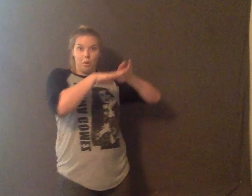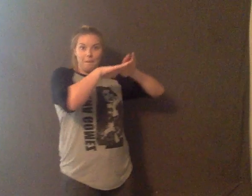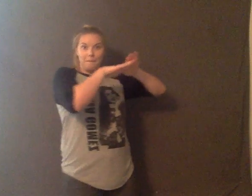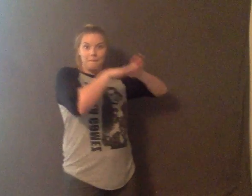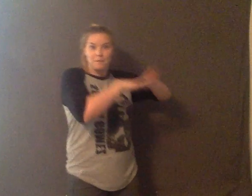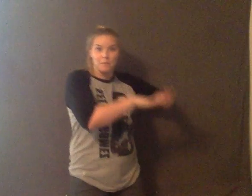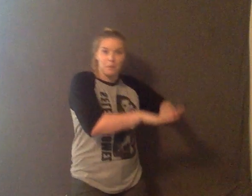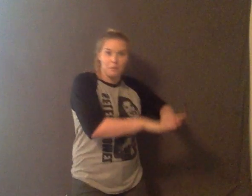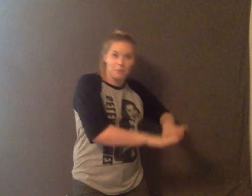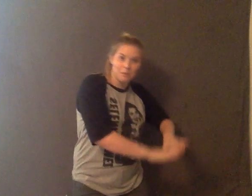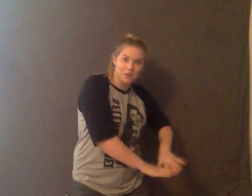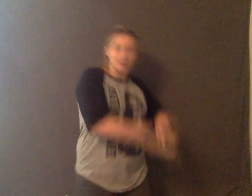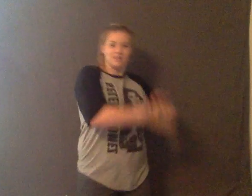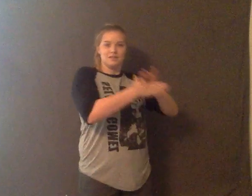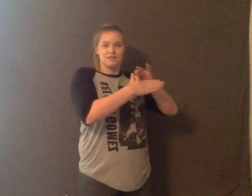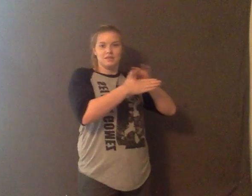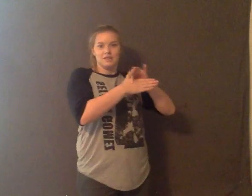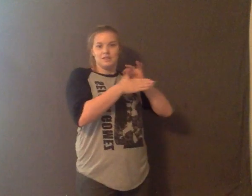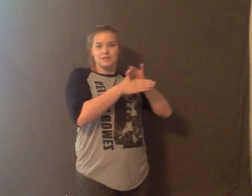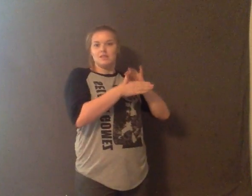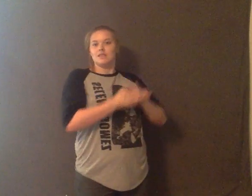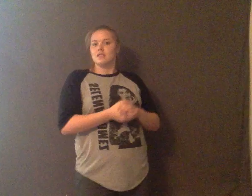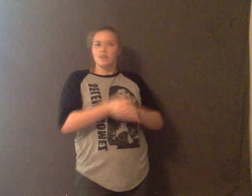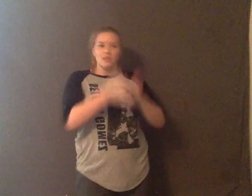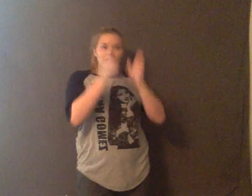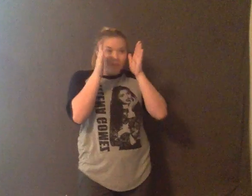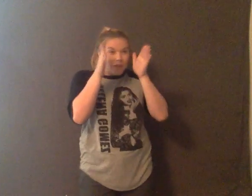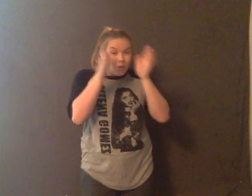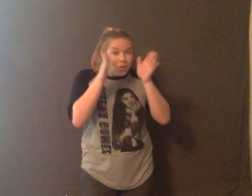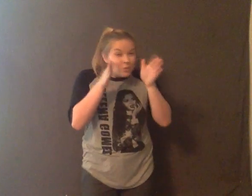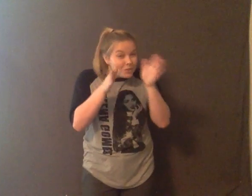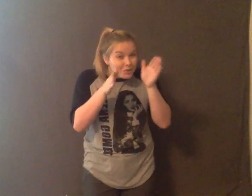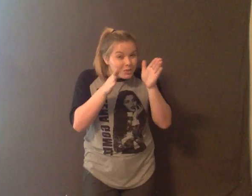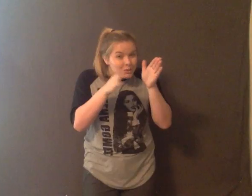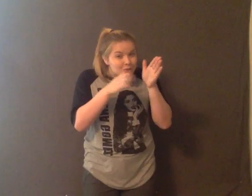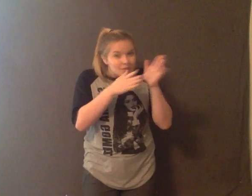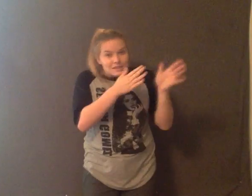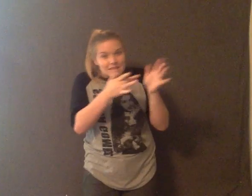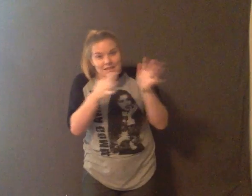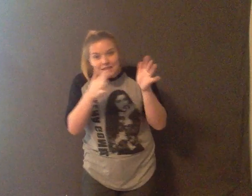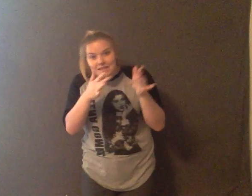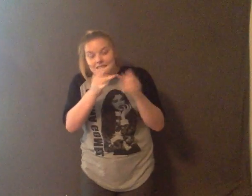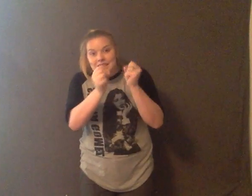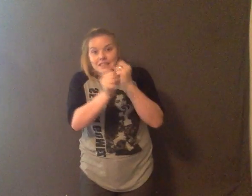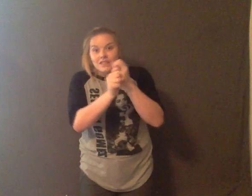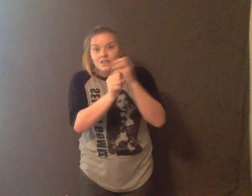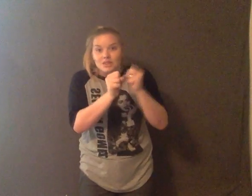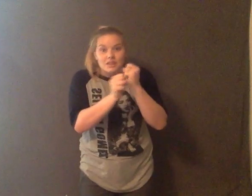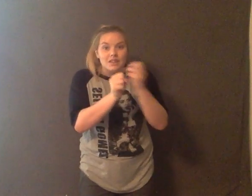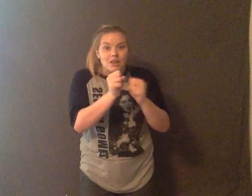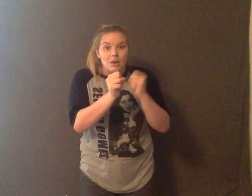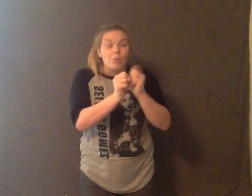mean, that's the fluid that's been designed by evolution over millions of years. And that's just like the perfect food for